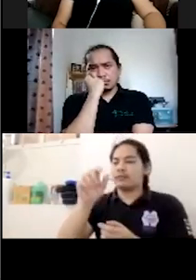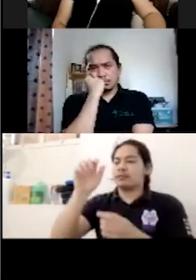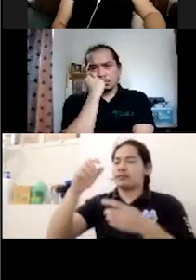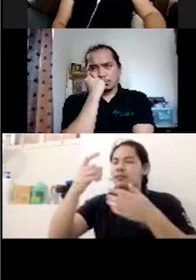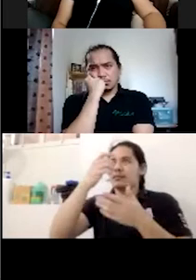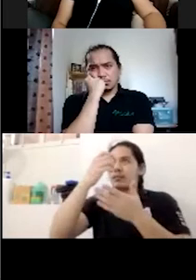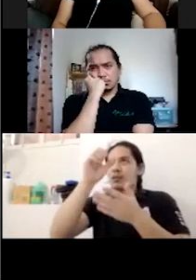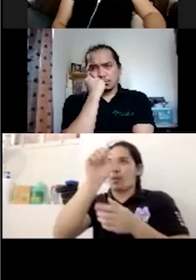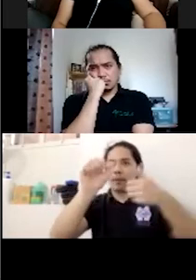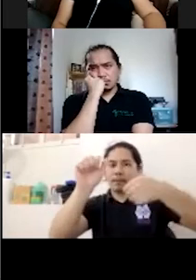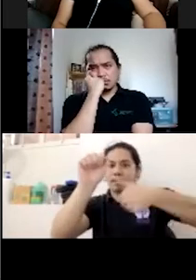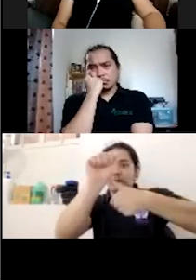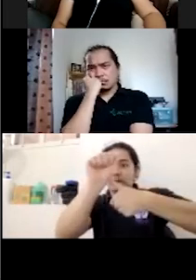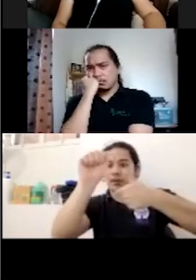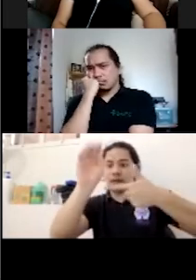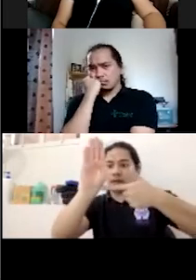So Dr. Woody,